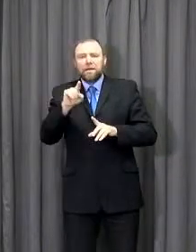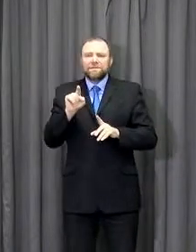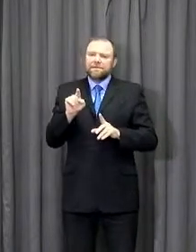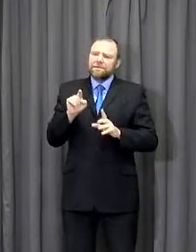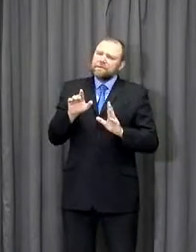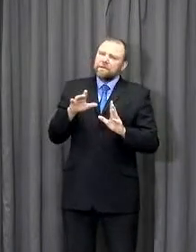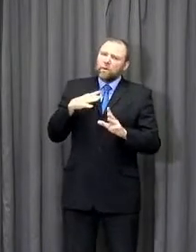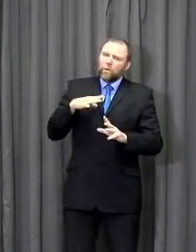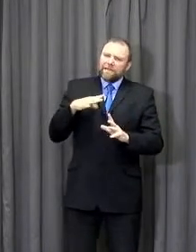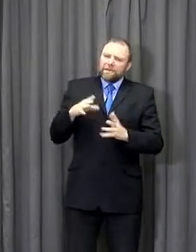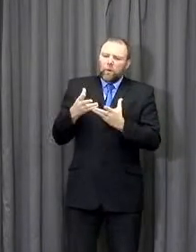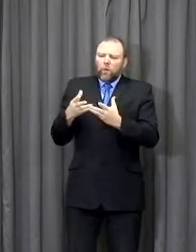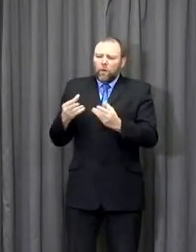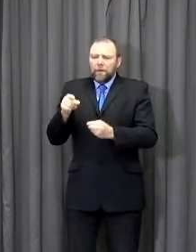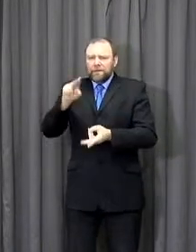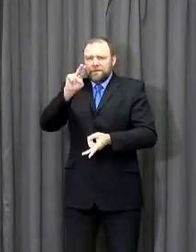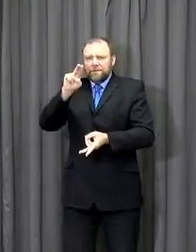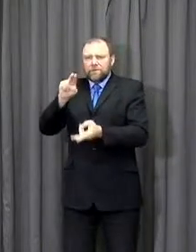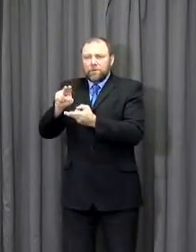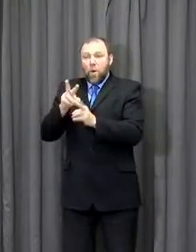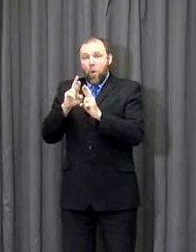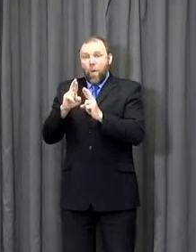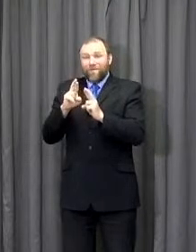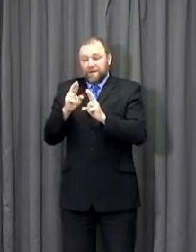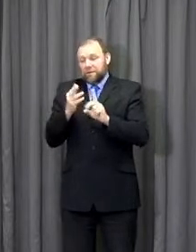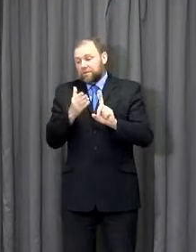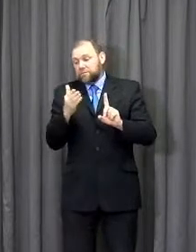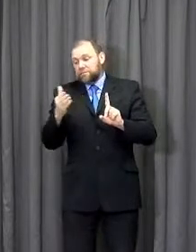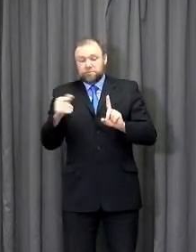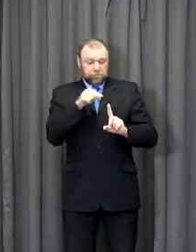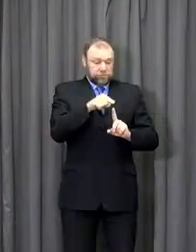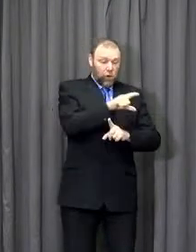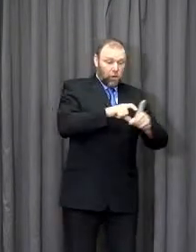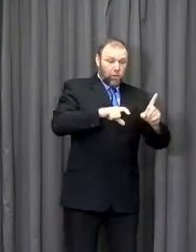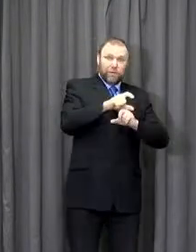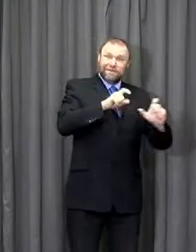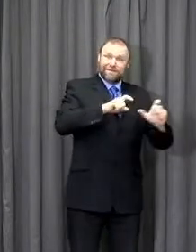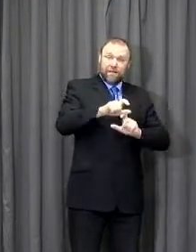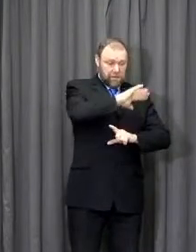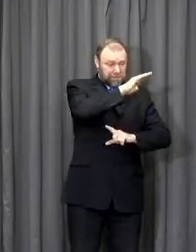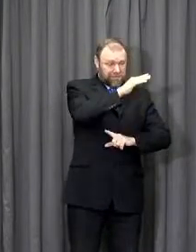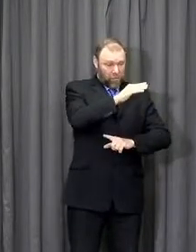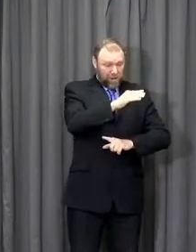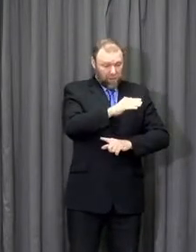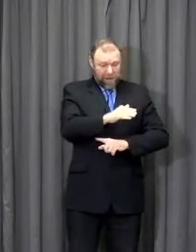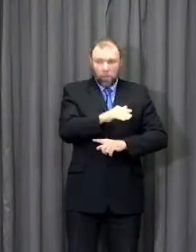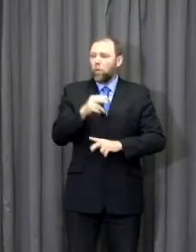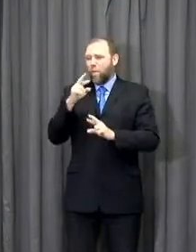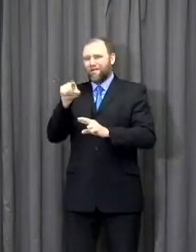something that we can hopefully look forward to as the community rates continue to fall.